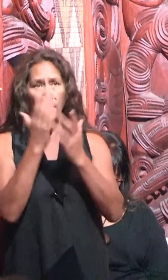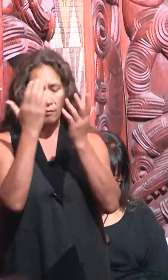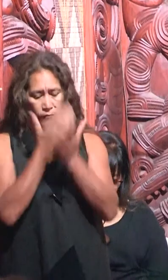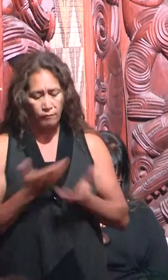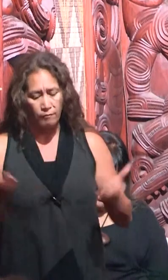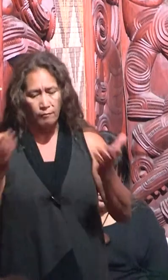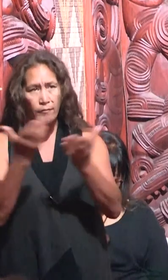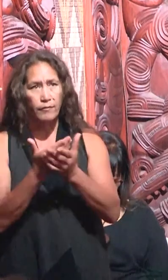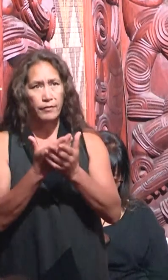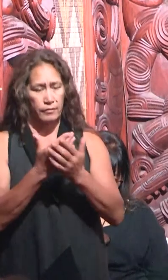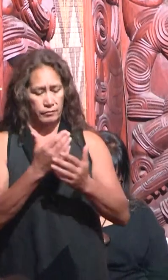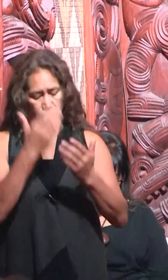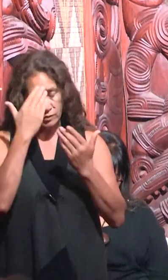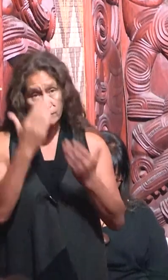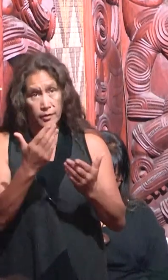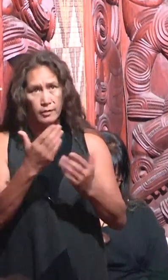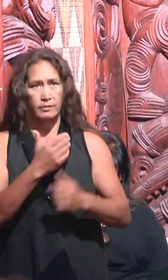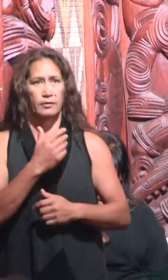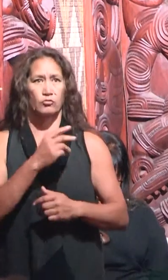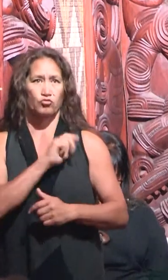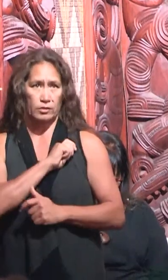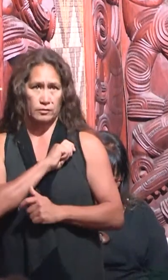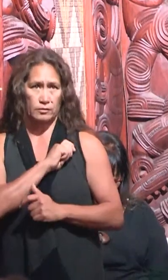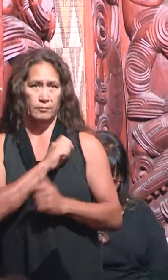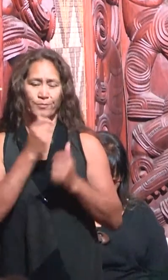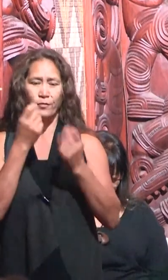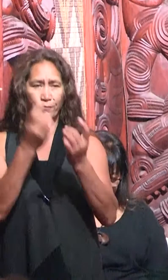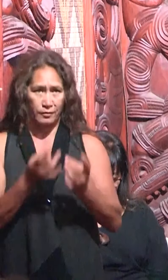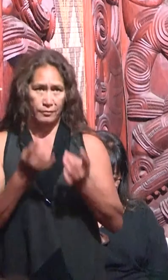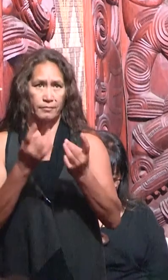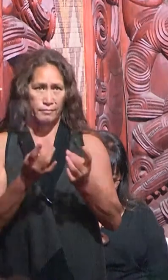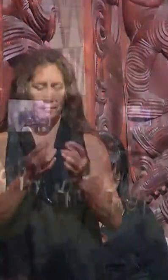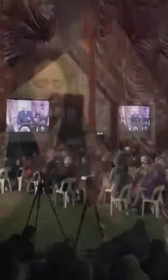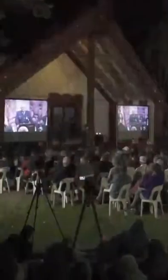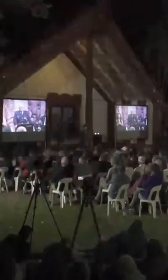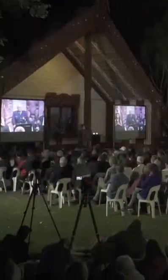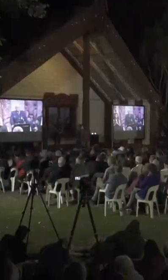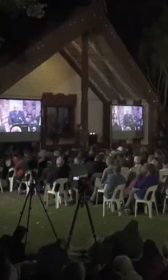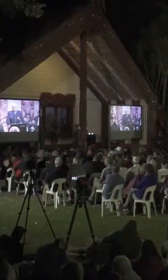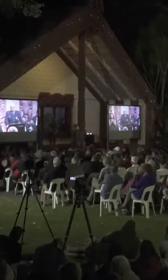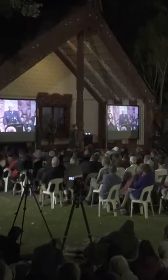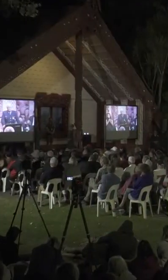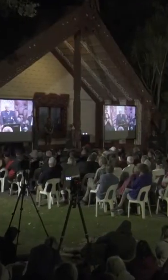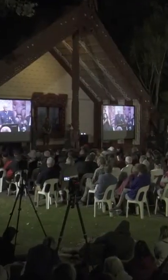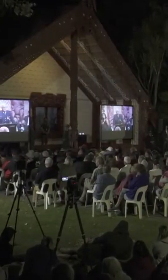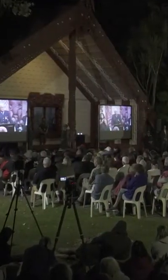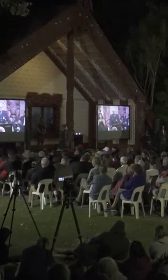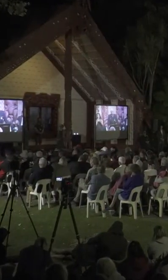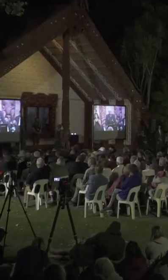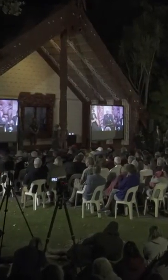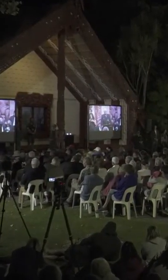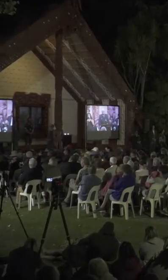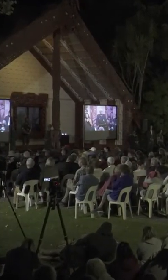trust, and good faith. We believe these are the attributes that will not only build a strong